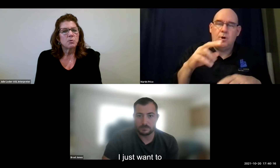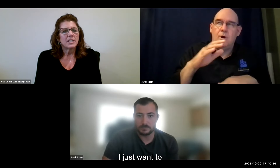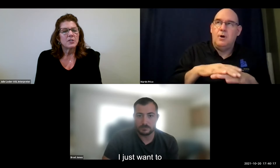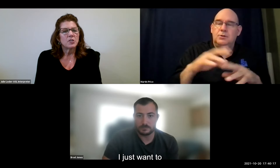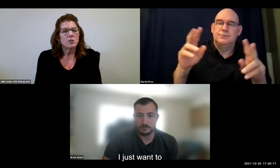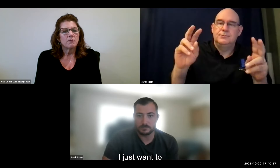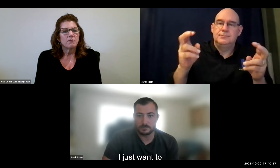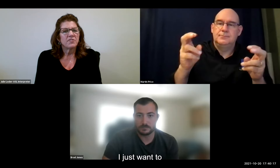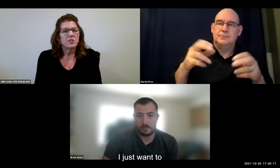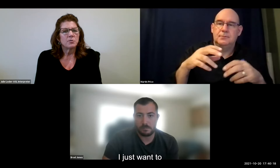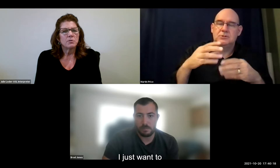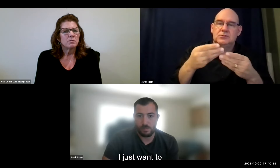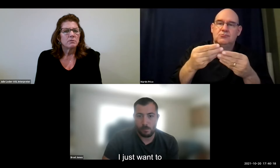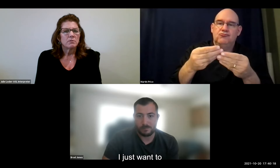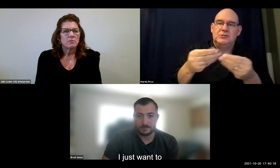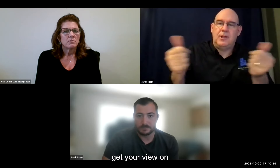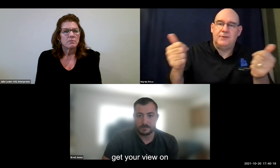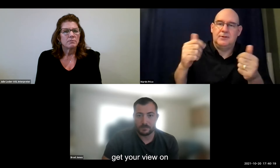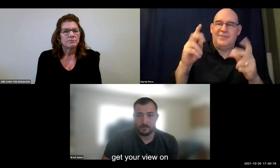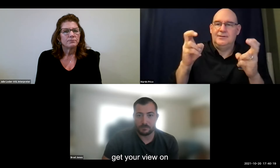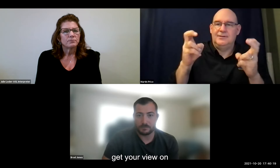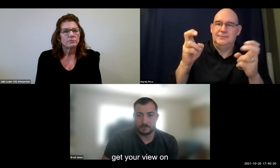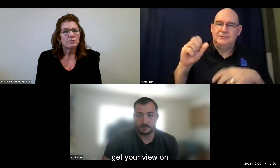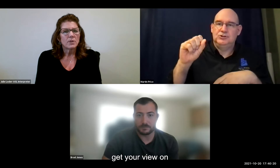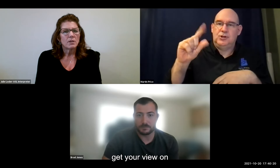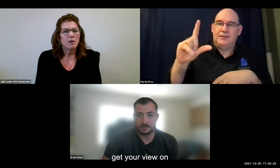I just want to get your view